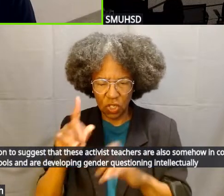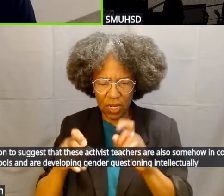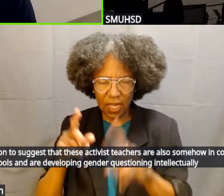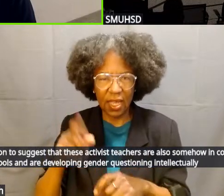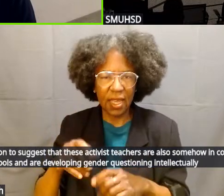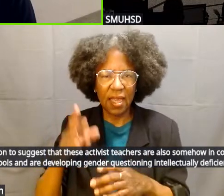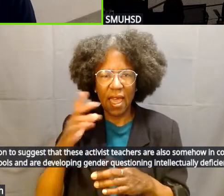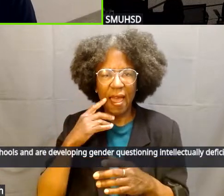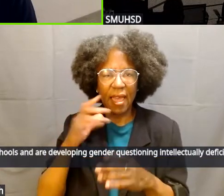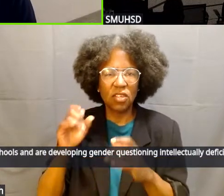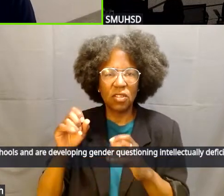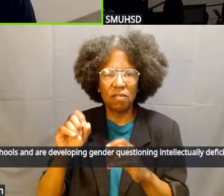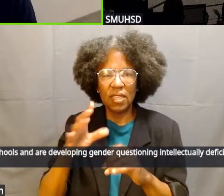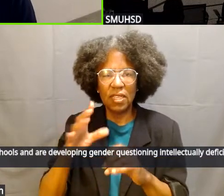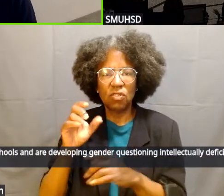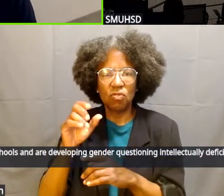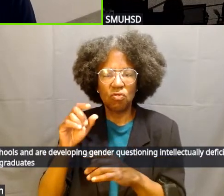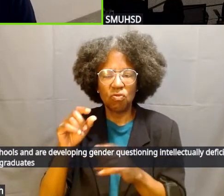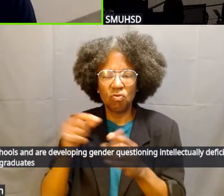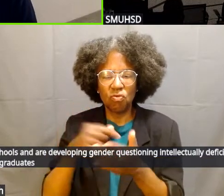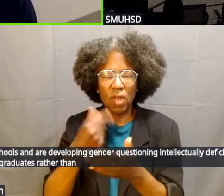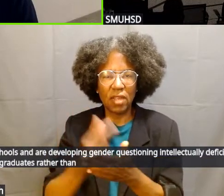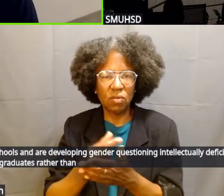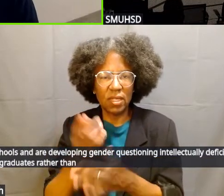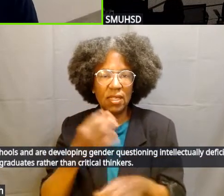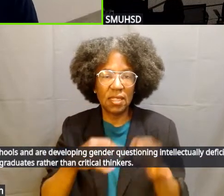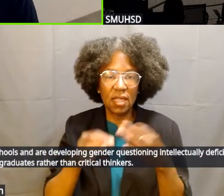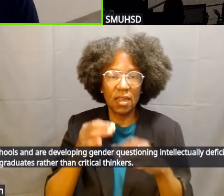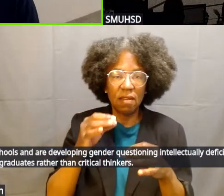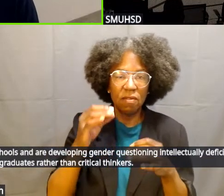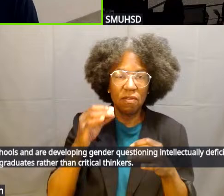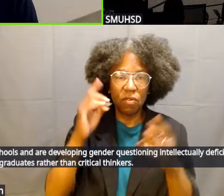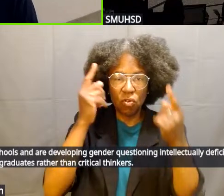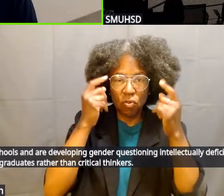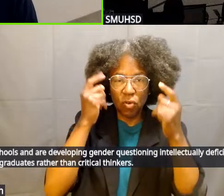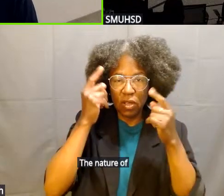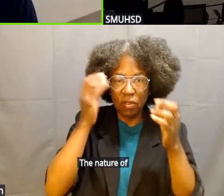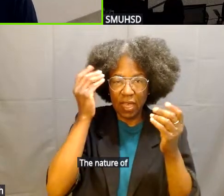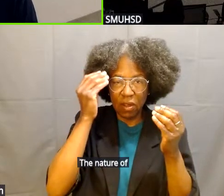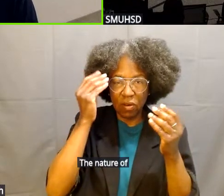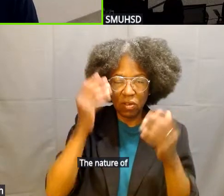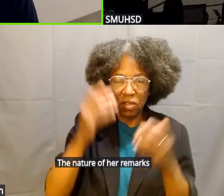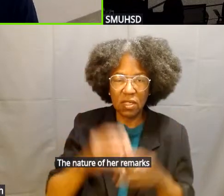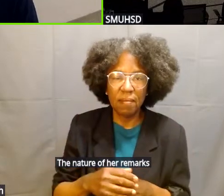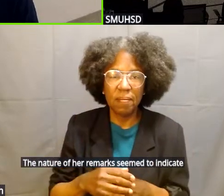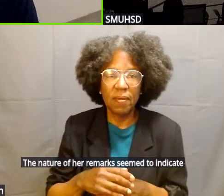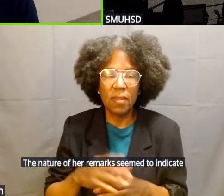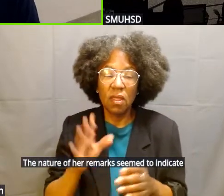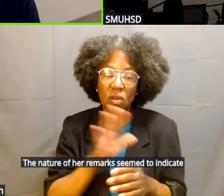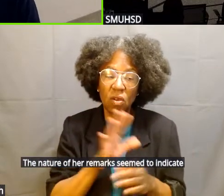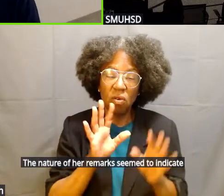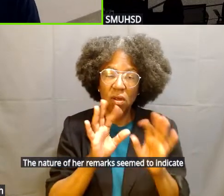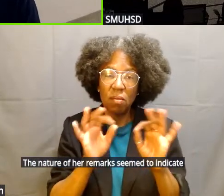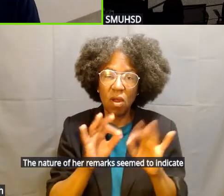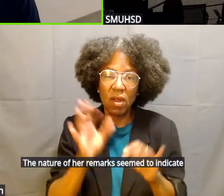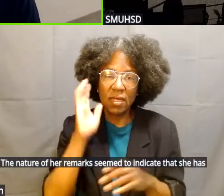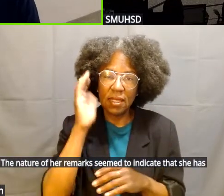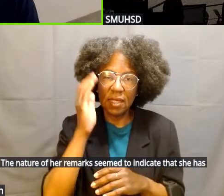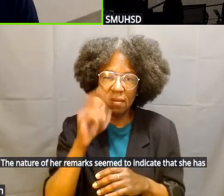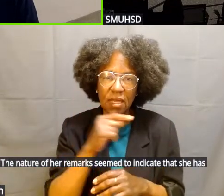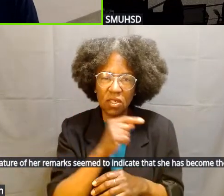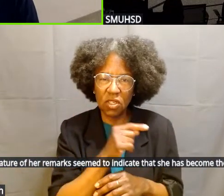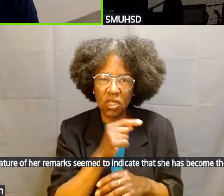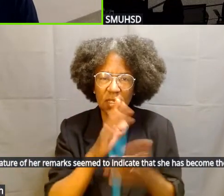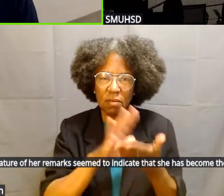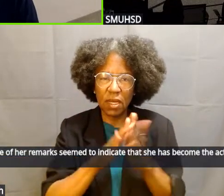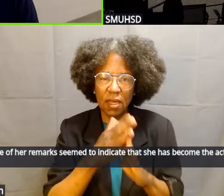activist graduates rather than critical thinkers. The nature of her remarks seemed to indicate that she has become the activist in an effort